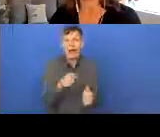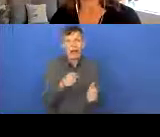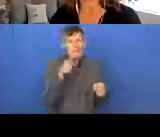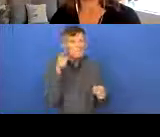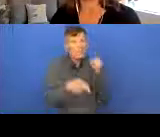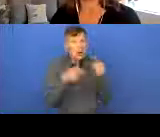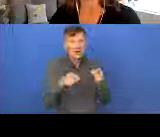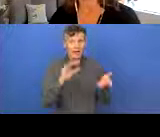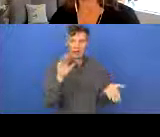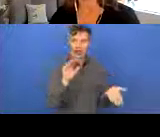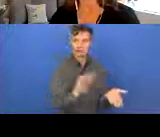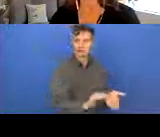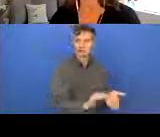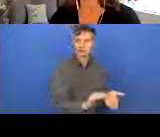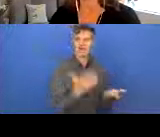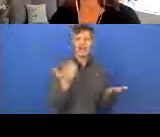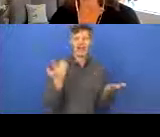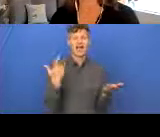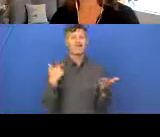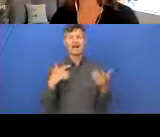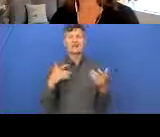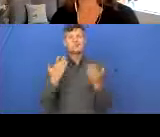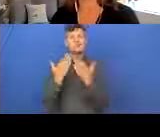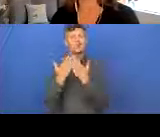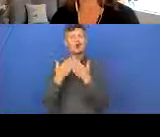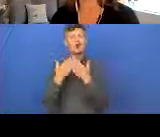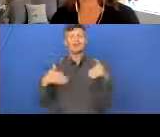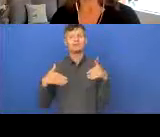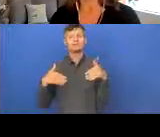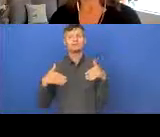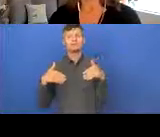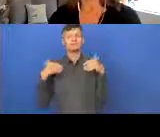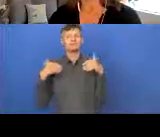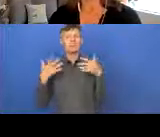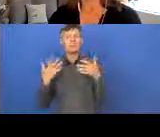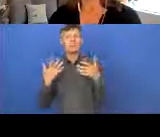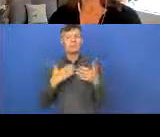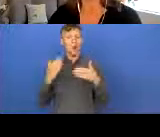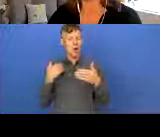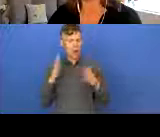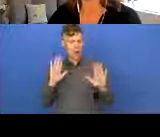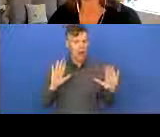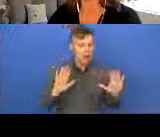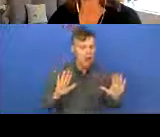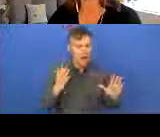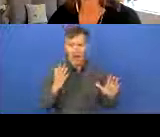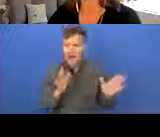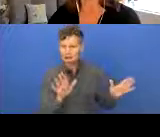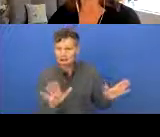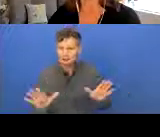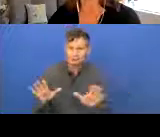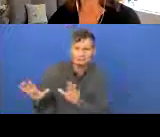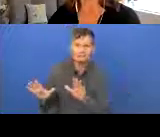and intervening, students with disabilities report better experiences. In one study comparing bullying in deaf